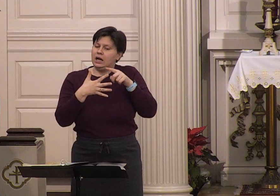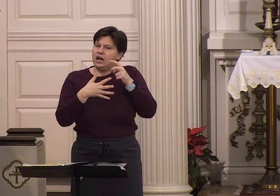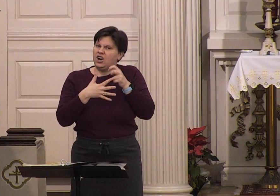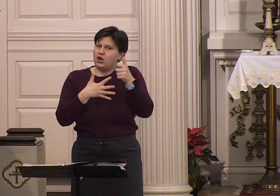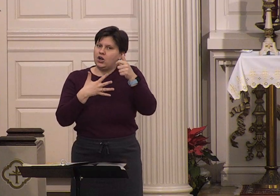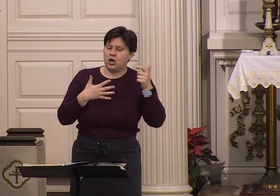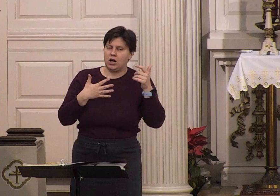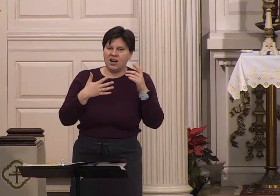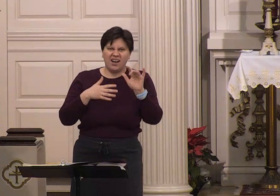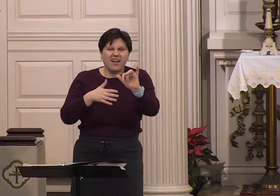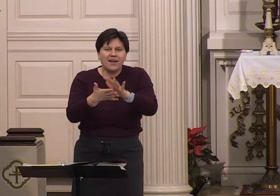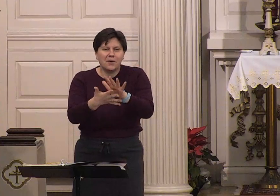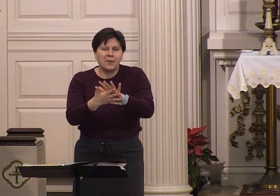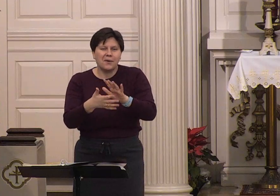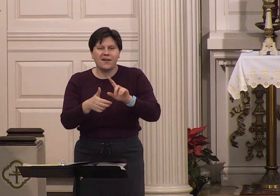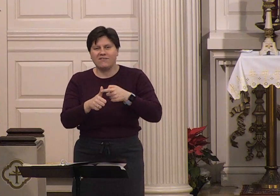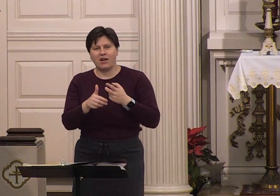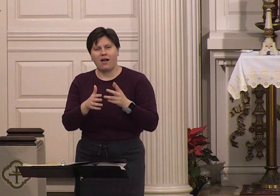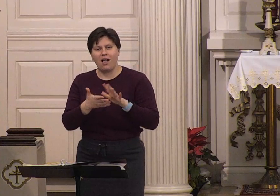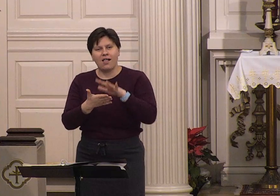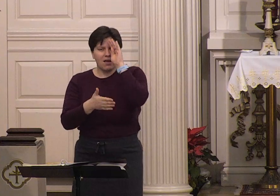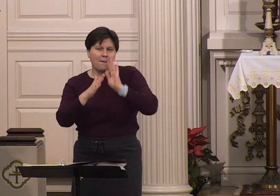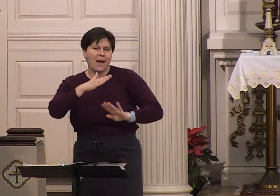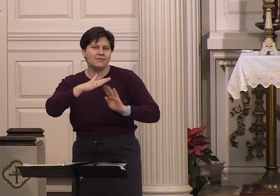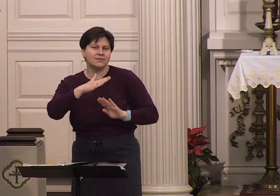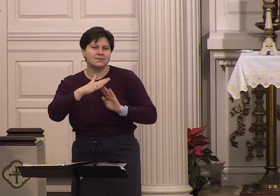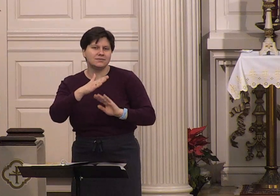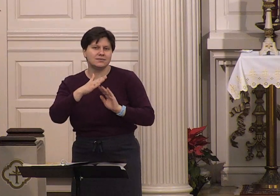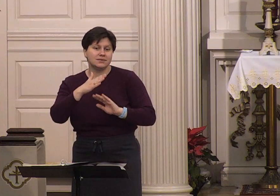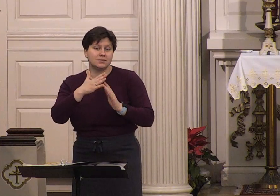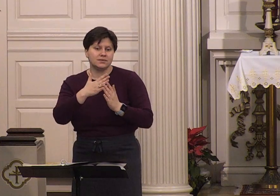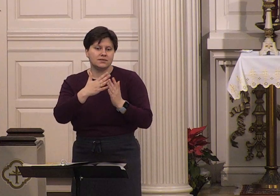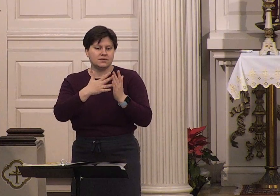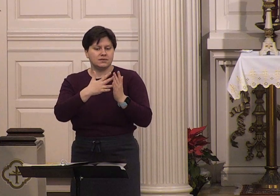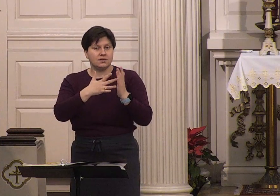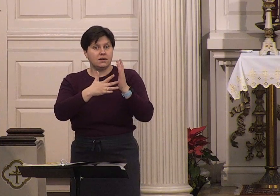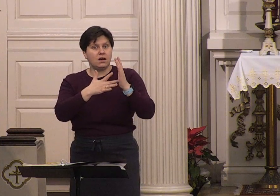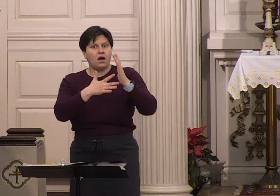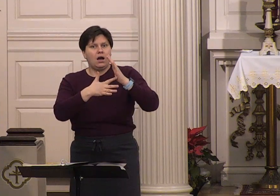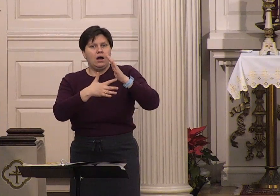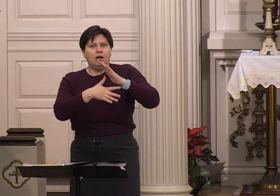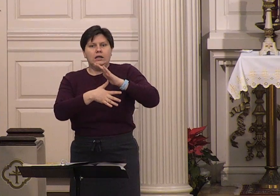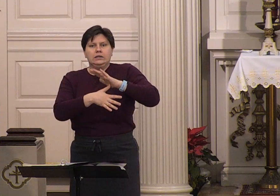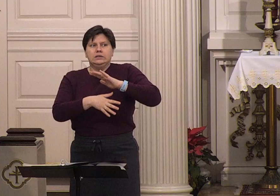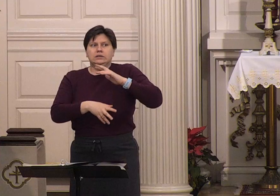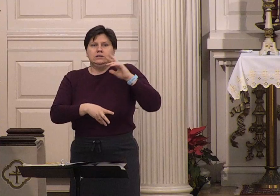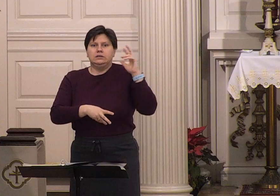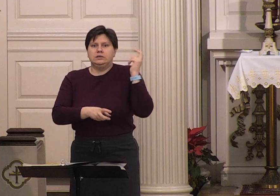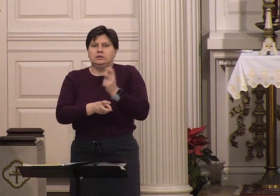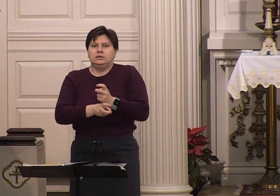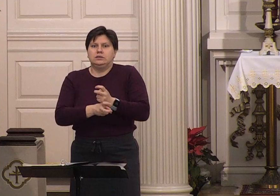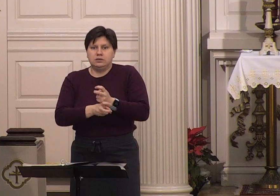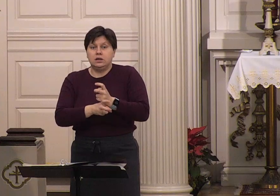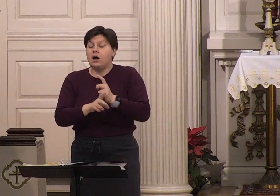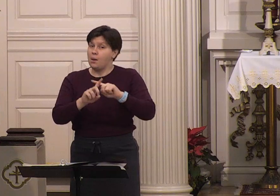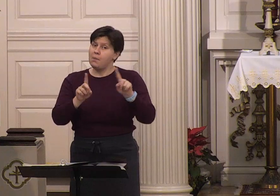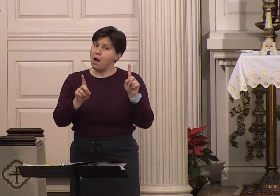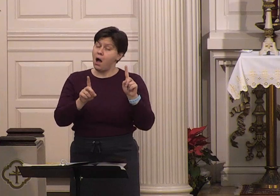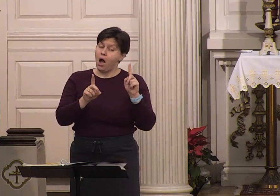basic ones. Climb up the ladder, you get to the harder ones. by the time you get to the harder ones, if